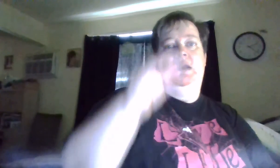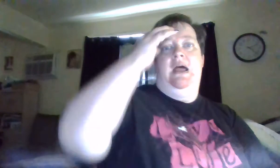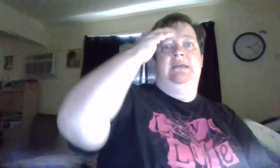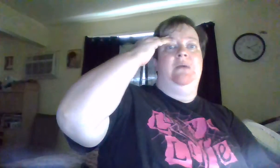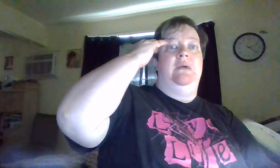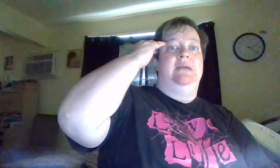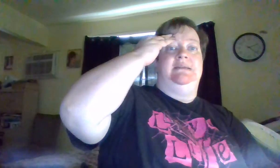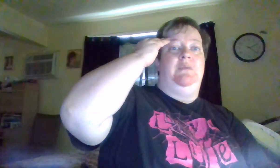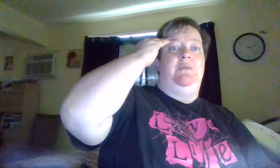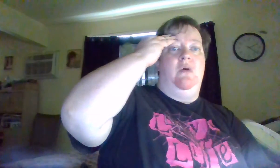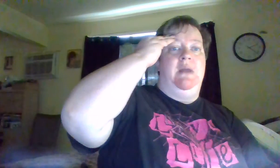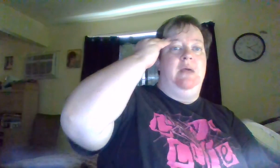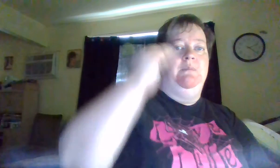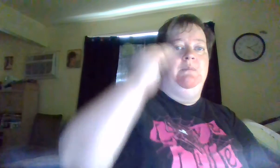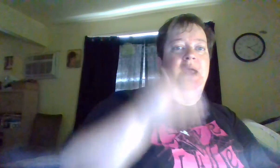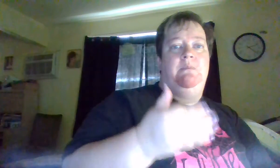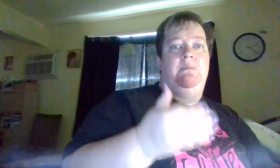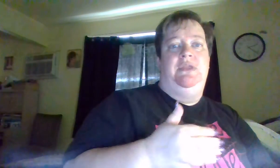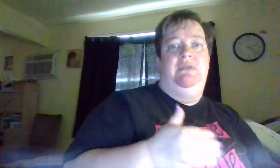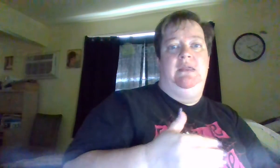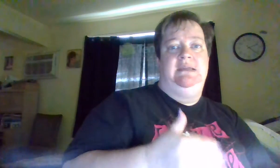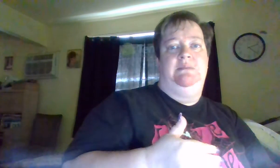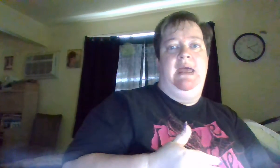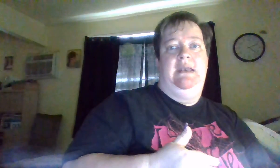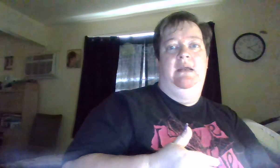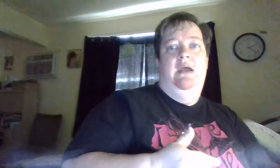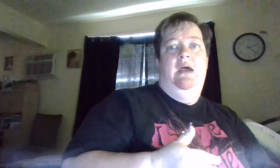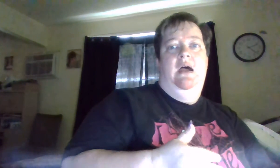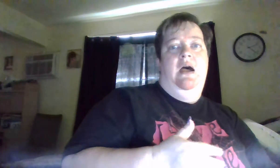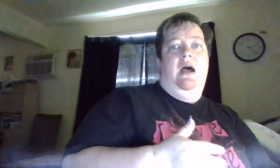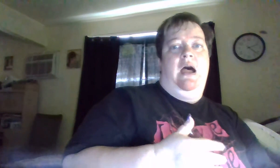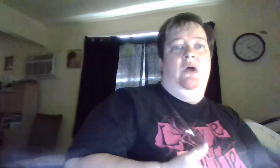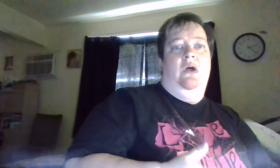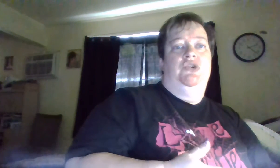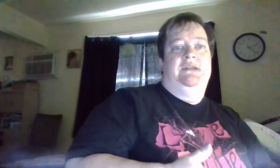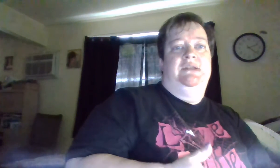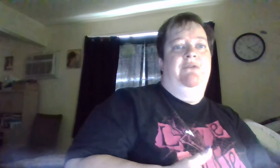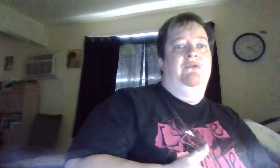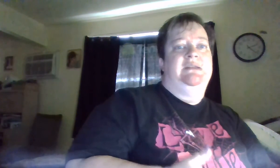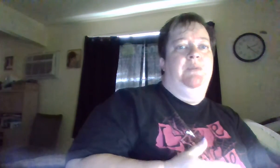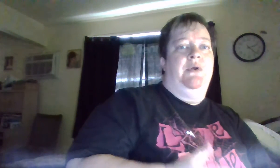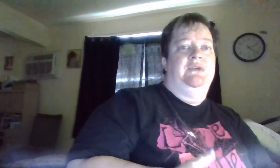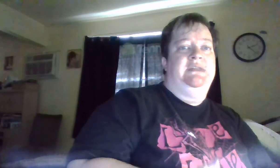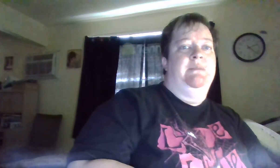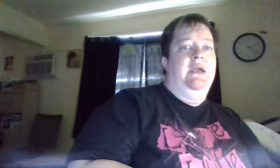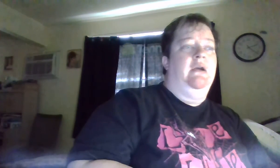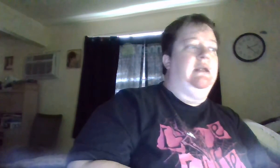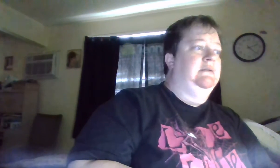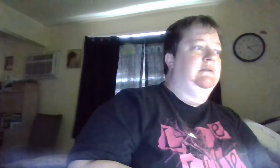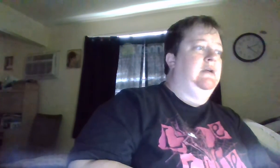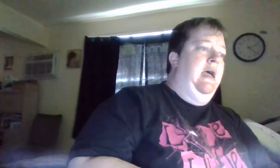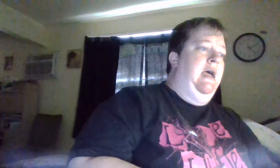know, as I said before, when I was comparing both of these men, I saw interesting differences, but also similarities.